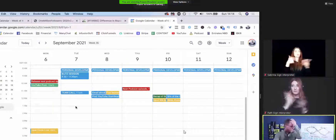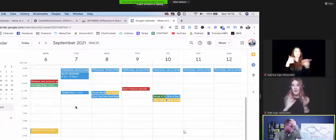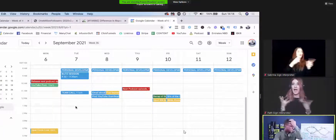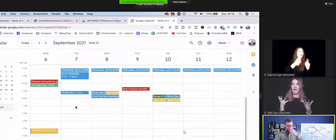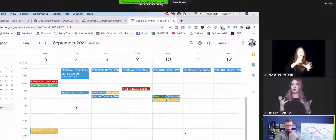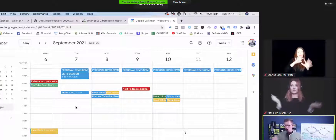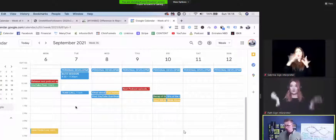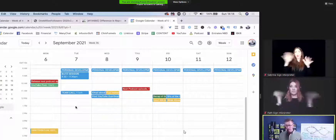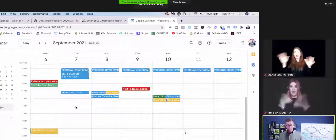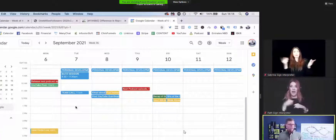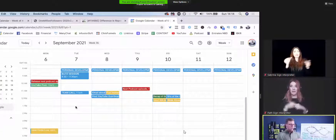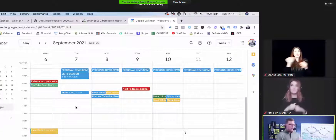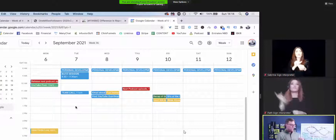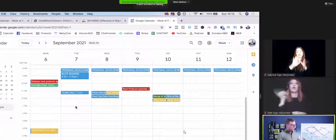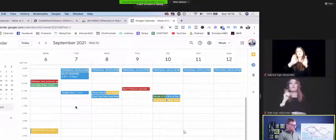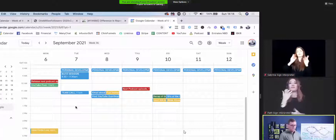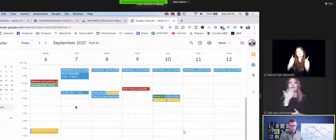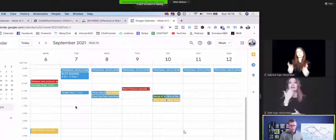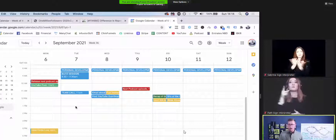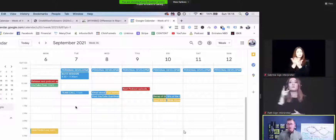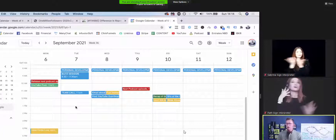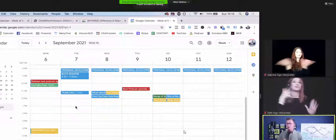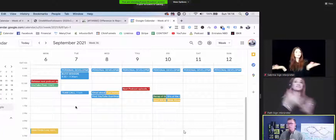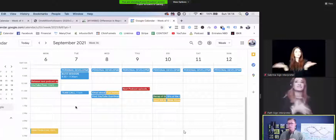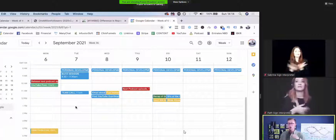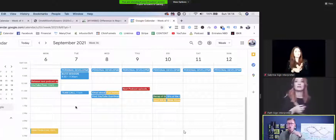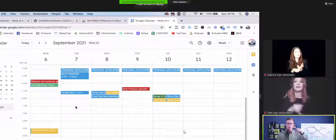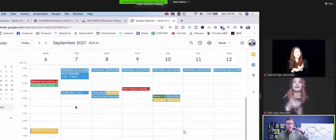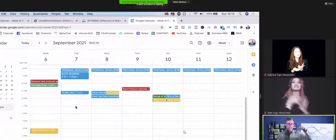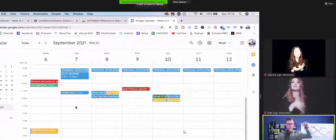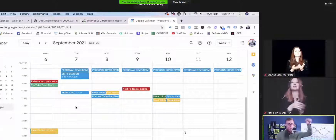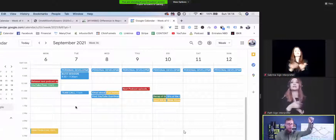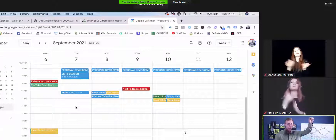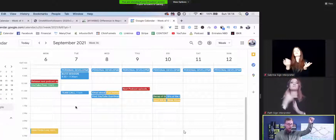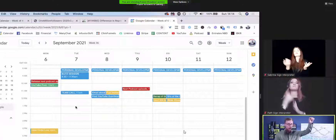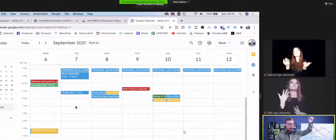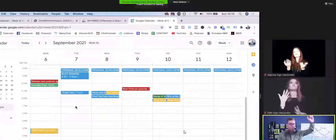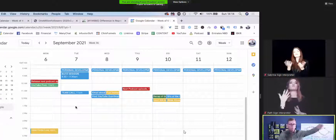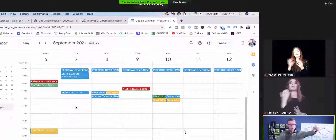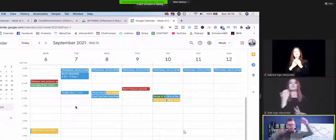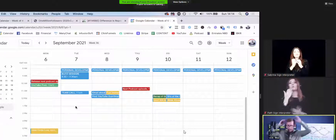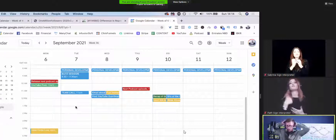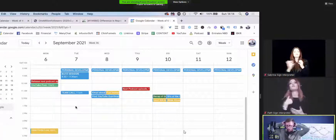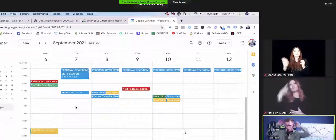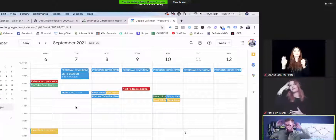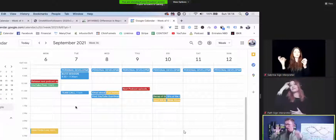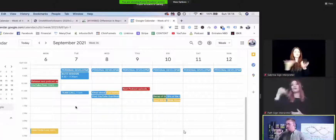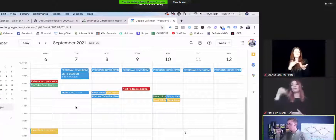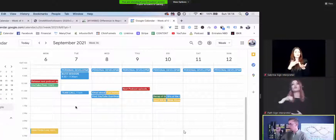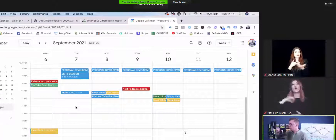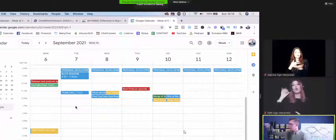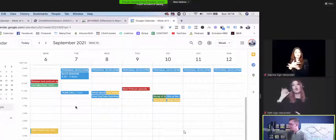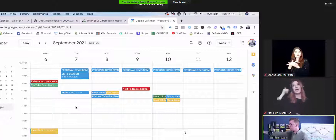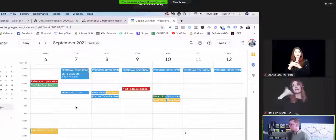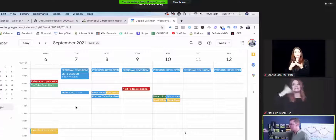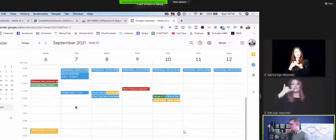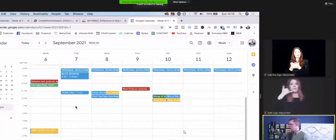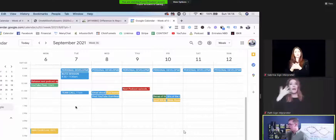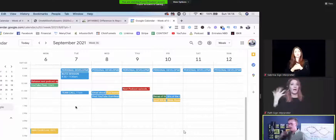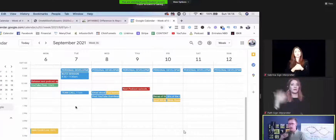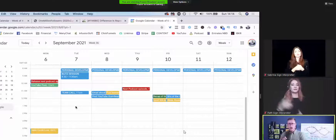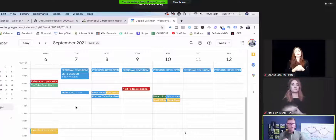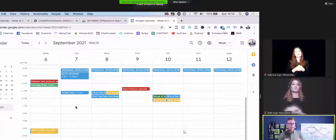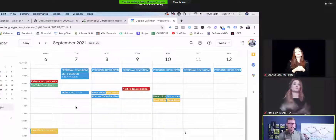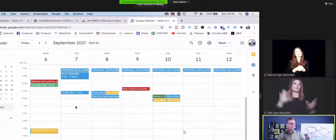with Julie and Simon. And I've got to make sure that I get Bob set up, and I need to book my tickets for that event.